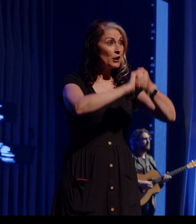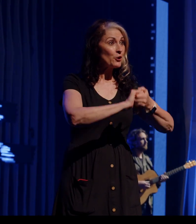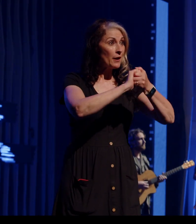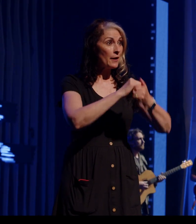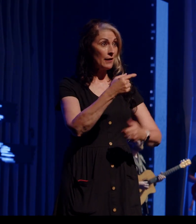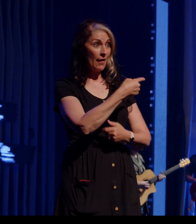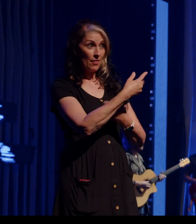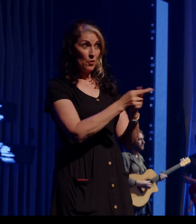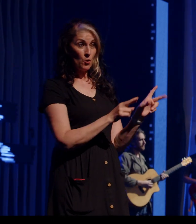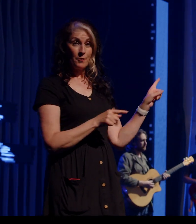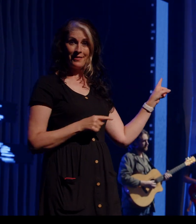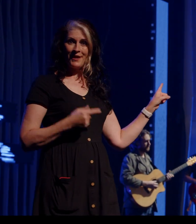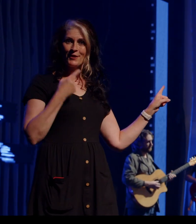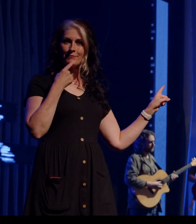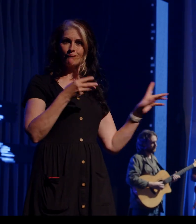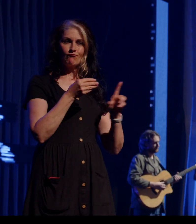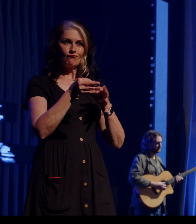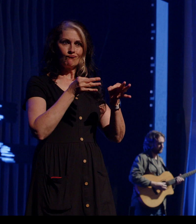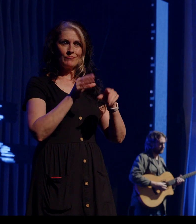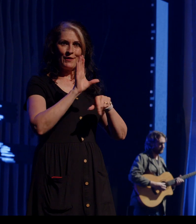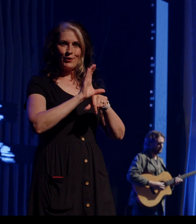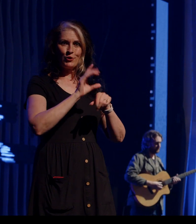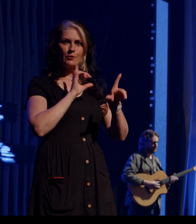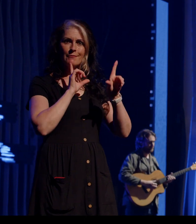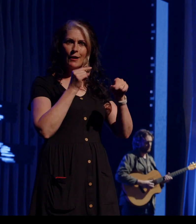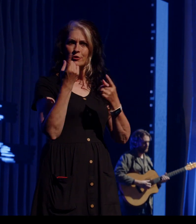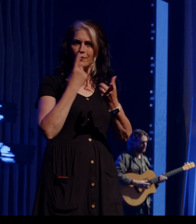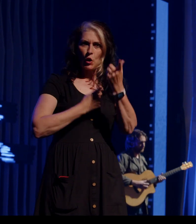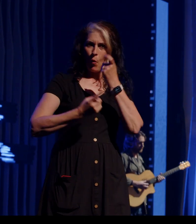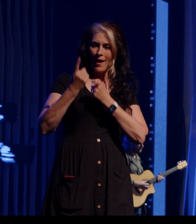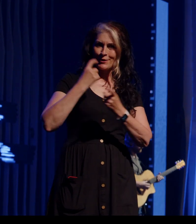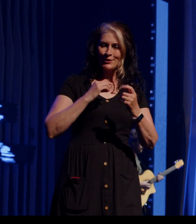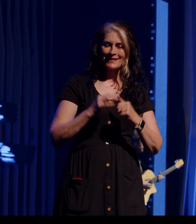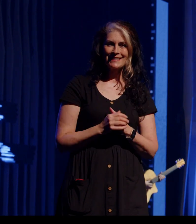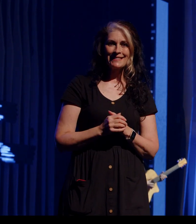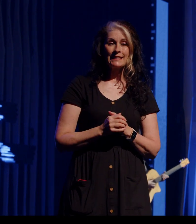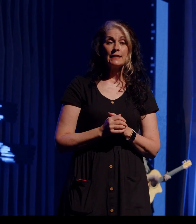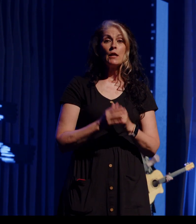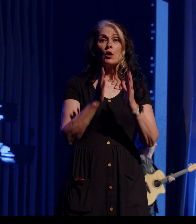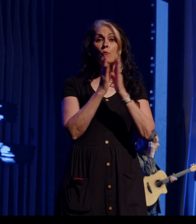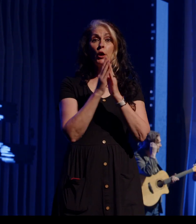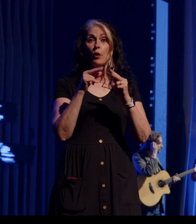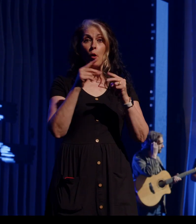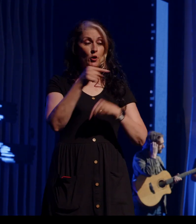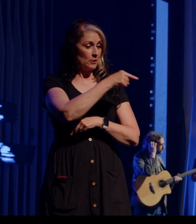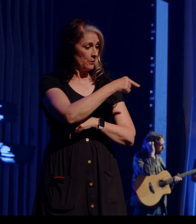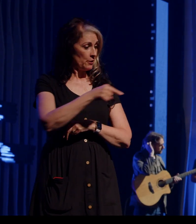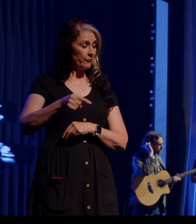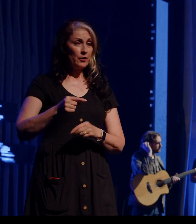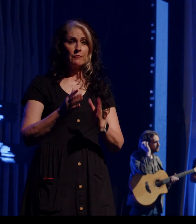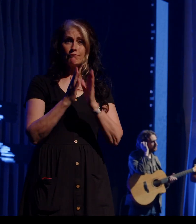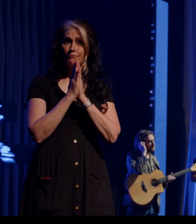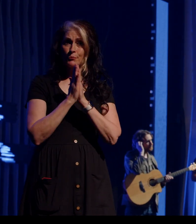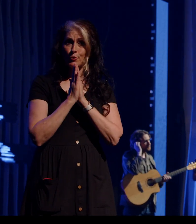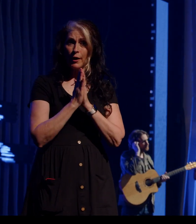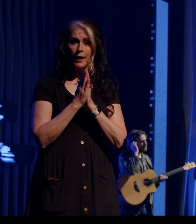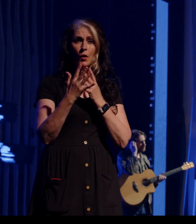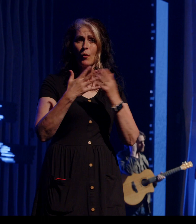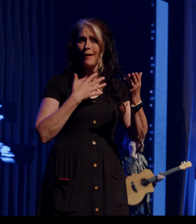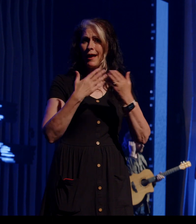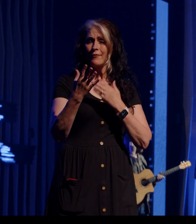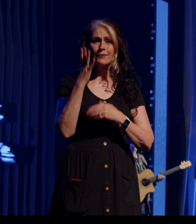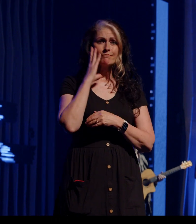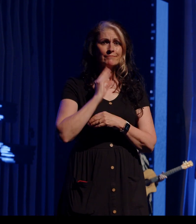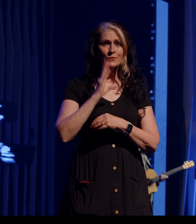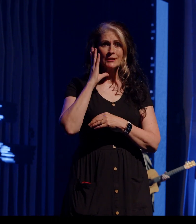here at Guest Central. Just tell you more about the Grove or answer any questions you might have. And there'll be prayer partners in the front who would love to pray with you about anything that you're